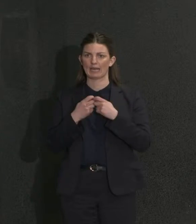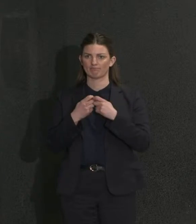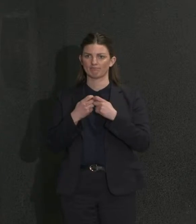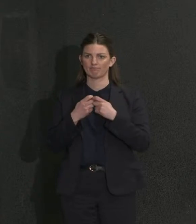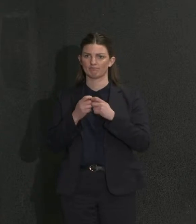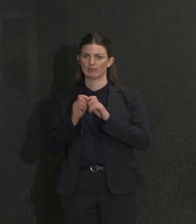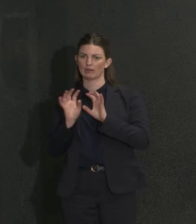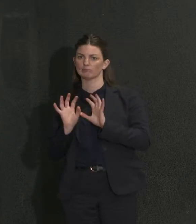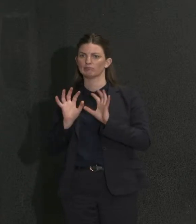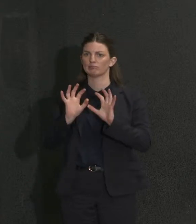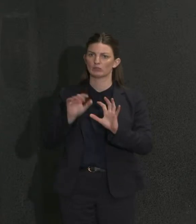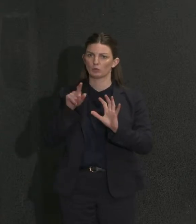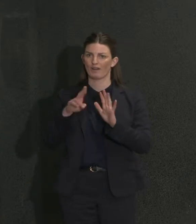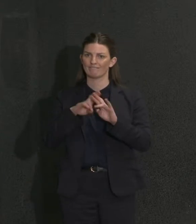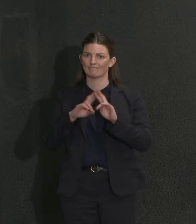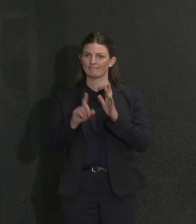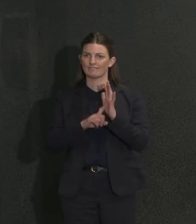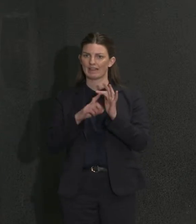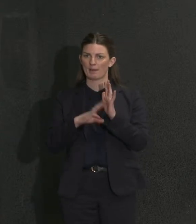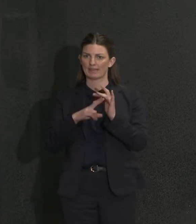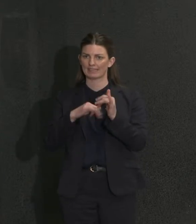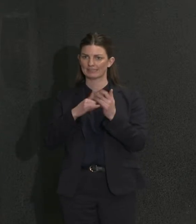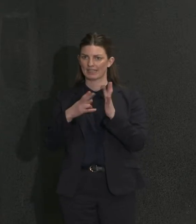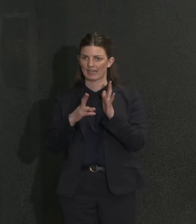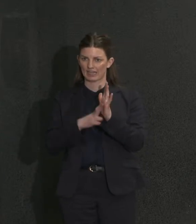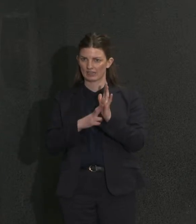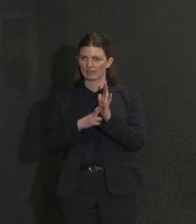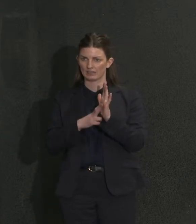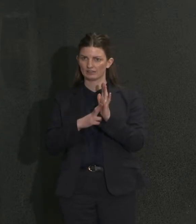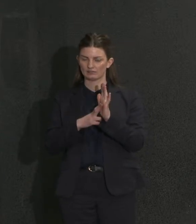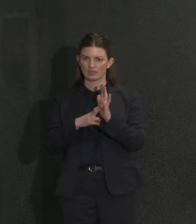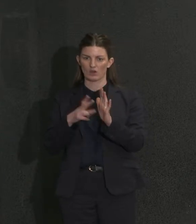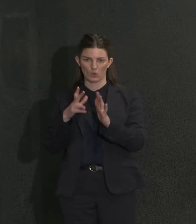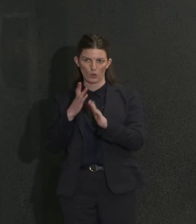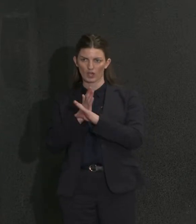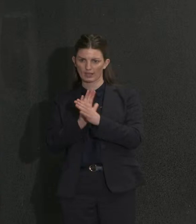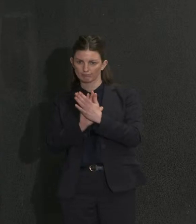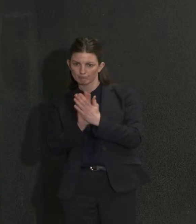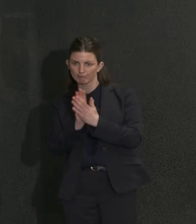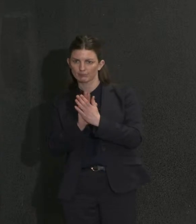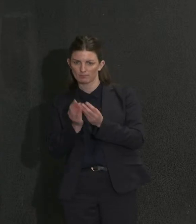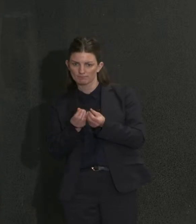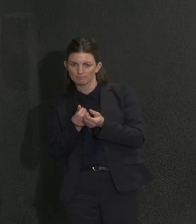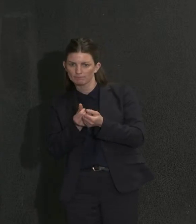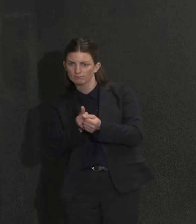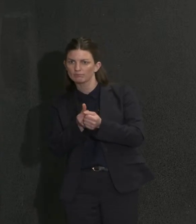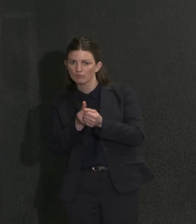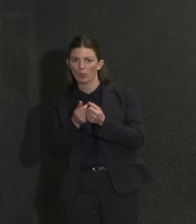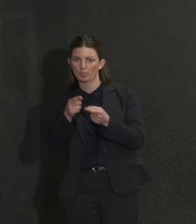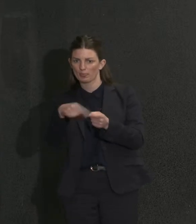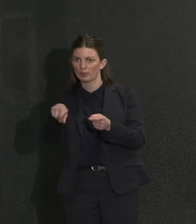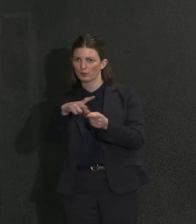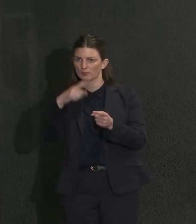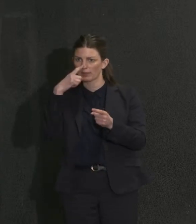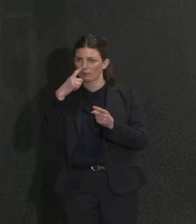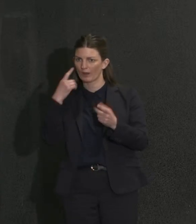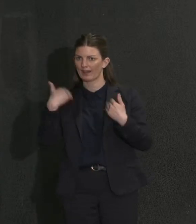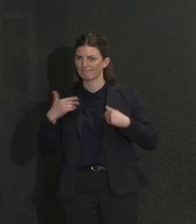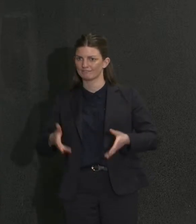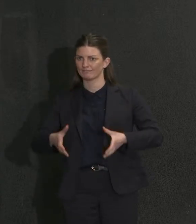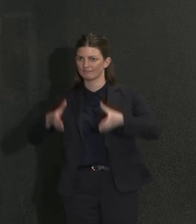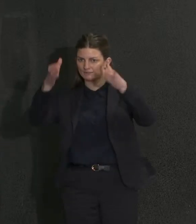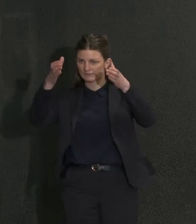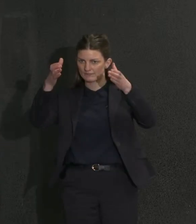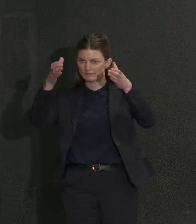at Flemington for many months. They're working very closely with the community. During the course of today, we will be in-reach testing for the people, the